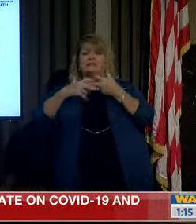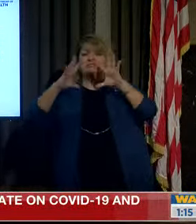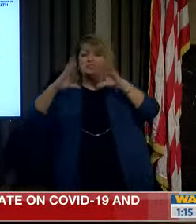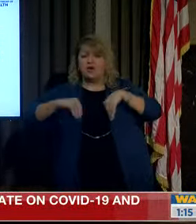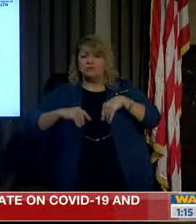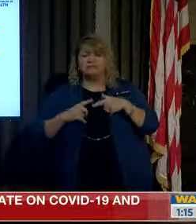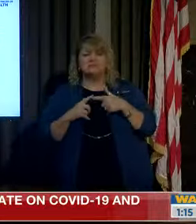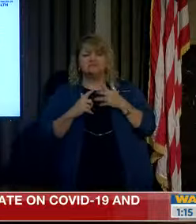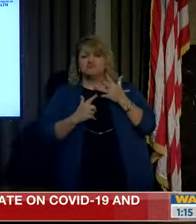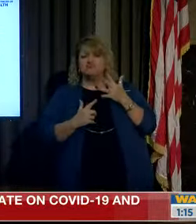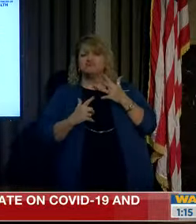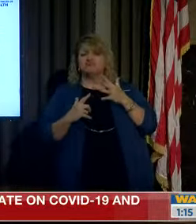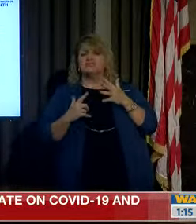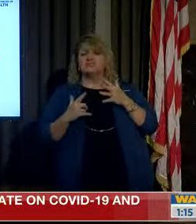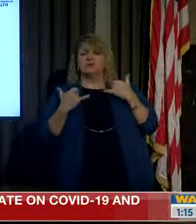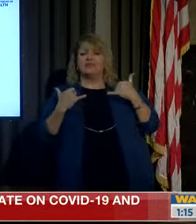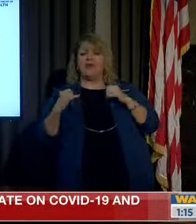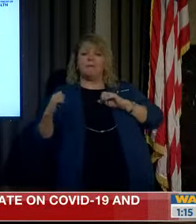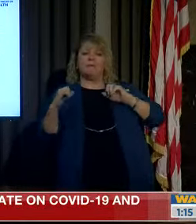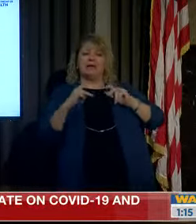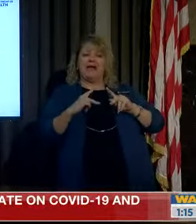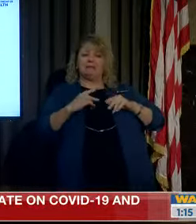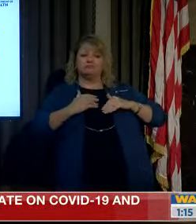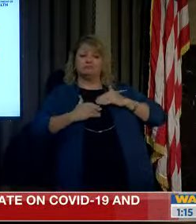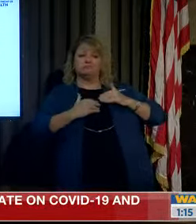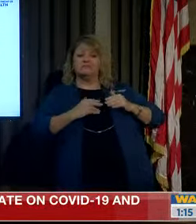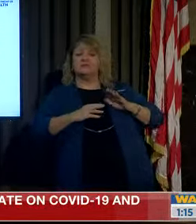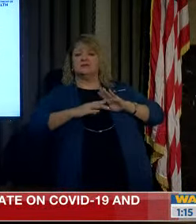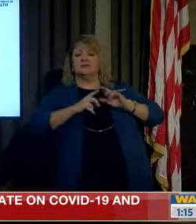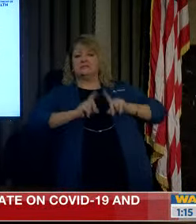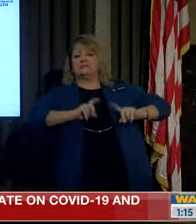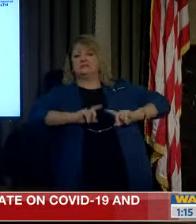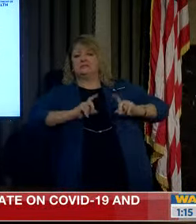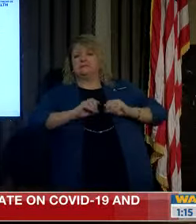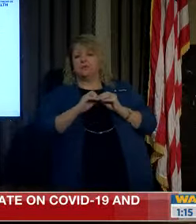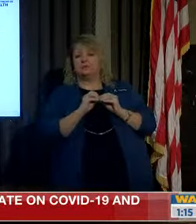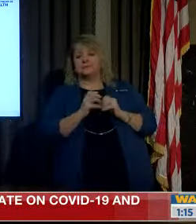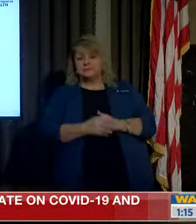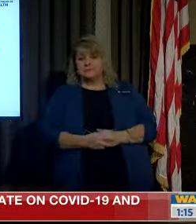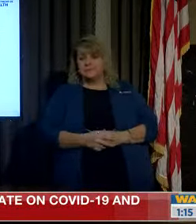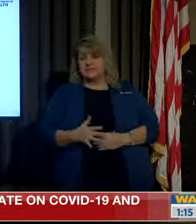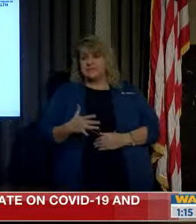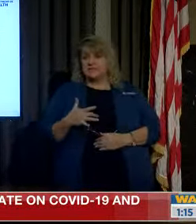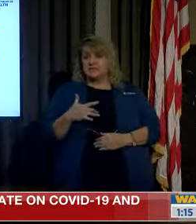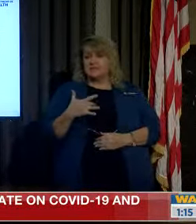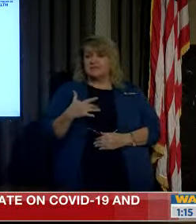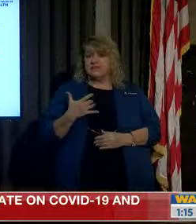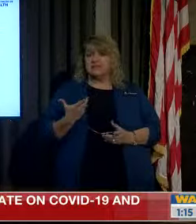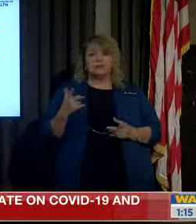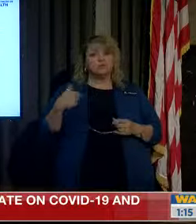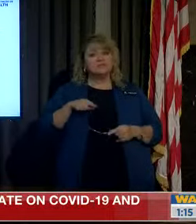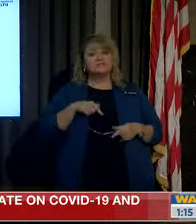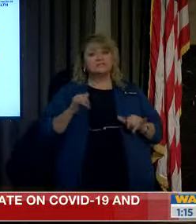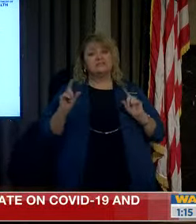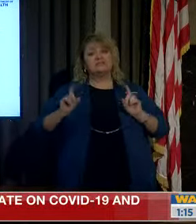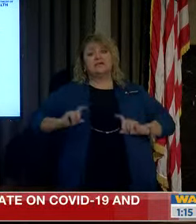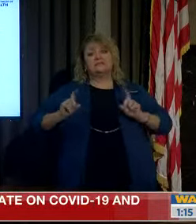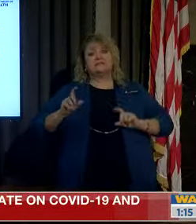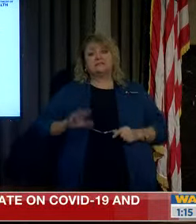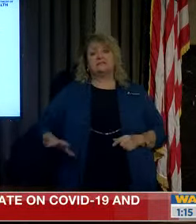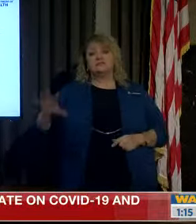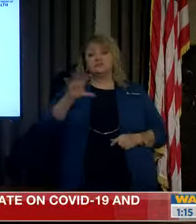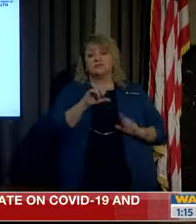you see it going back up. We still are relatively encouraged that we're doing, relatively speaking, a lot of testing in the state,